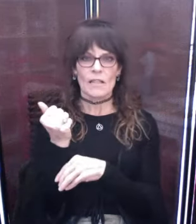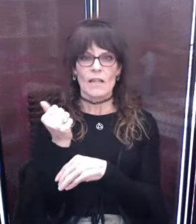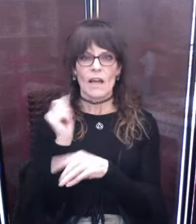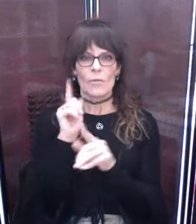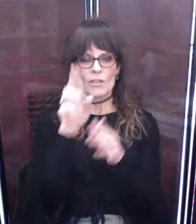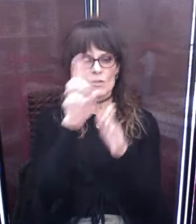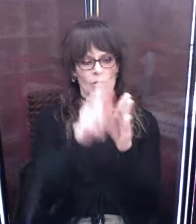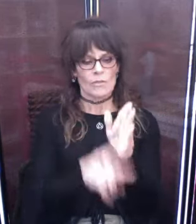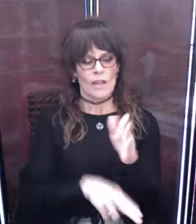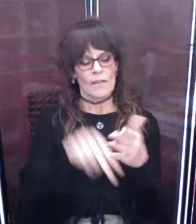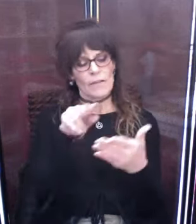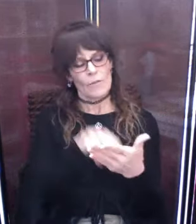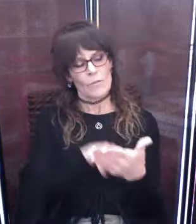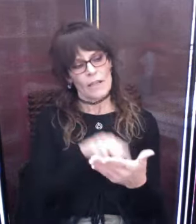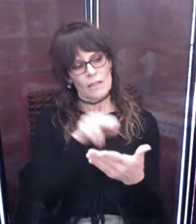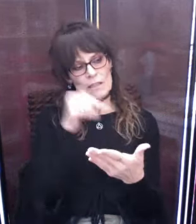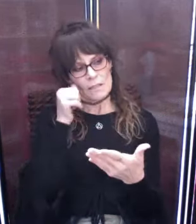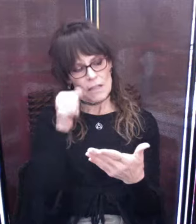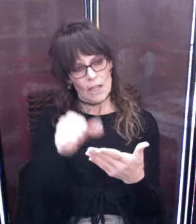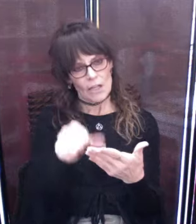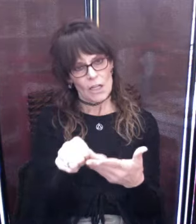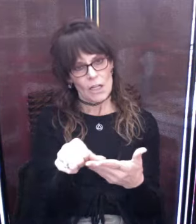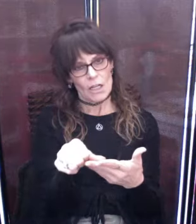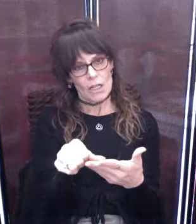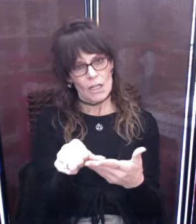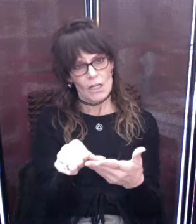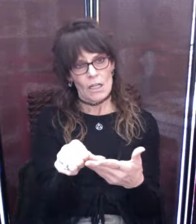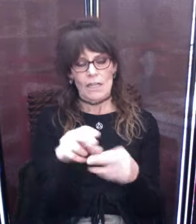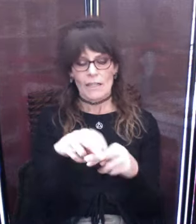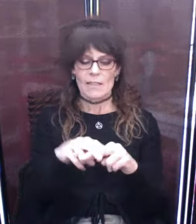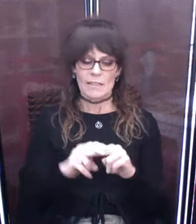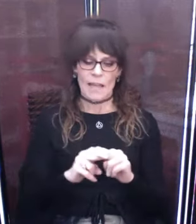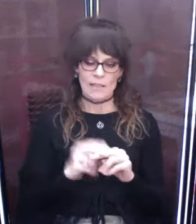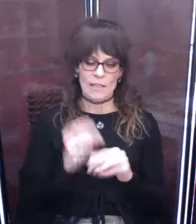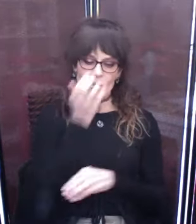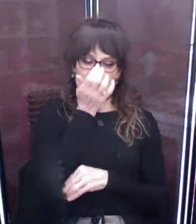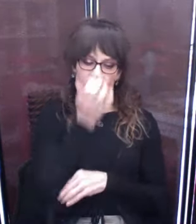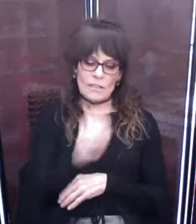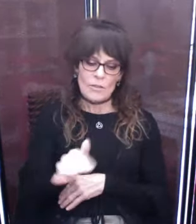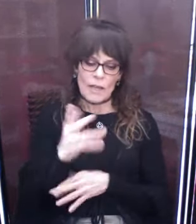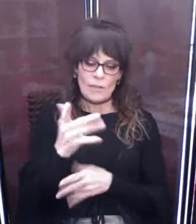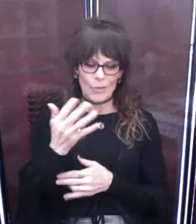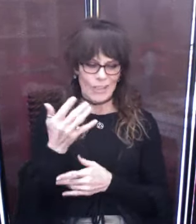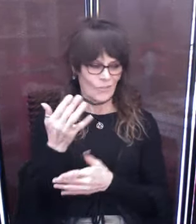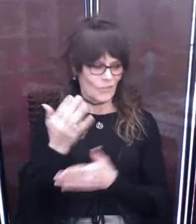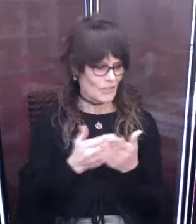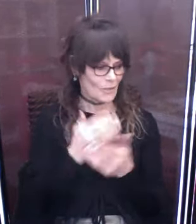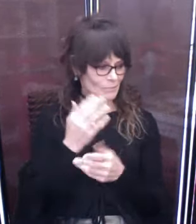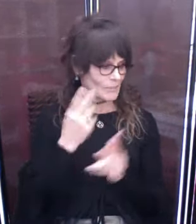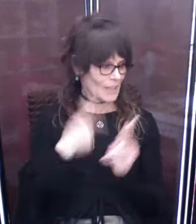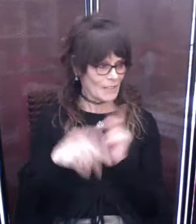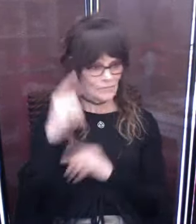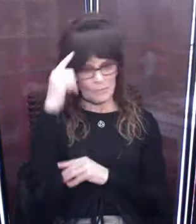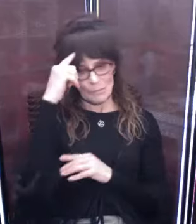read it to him and sat there in the grass waiting for some kind of an epiphany to come. Come on, Dad, what do you need